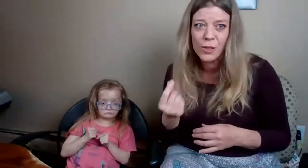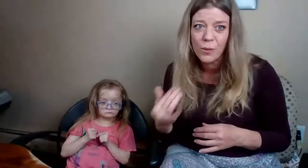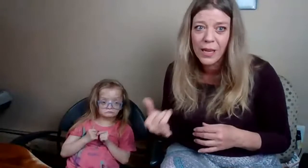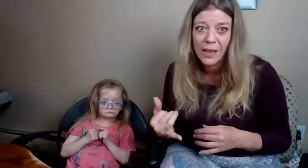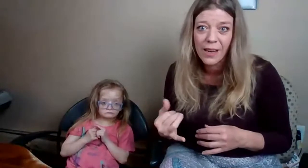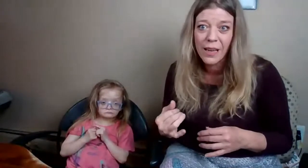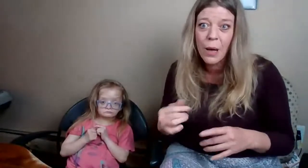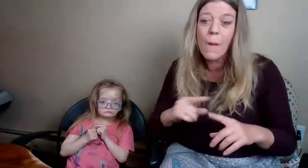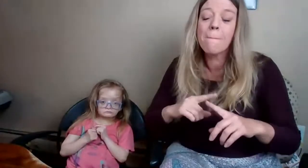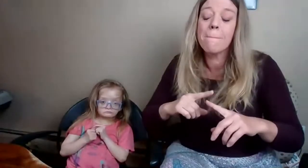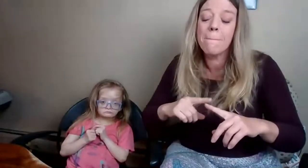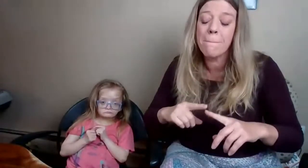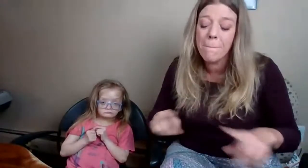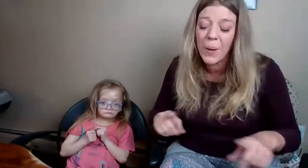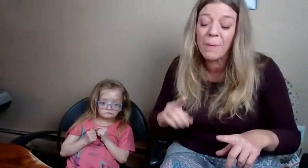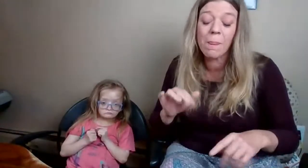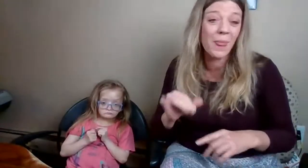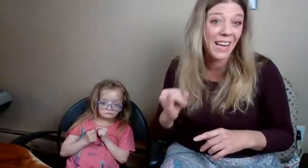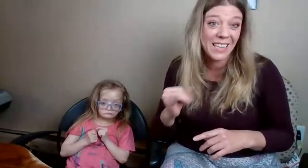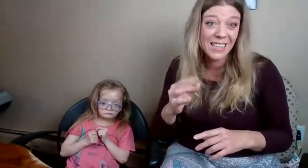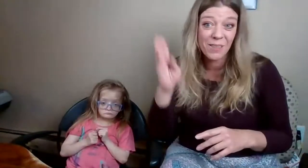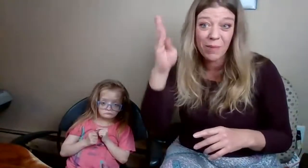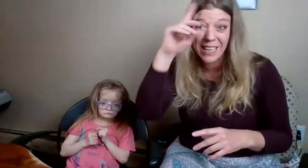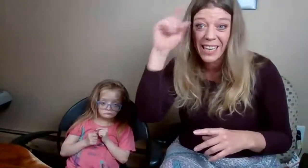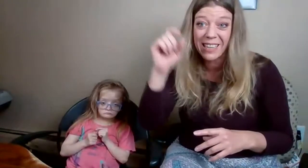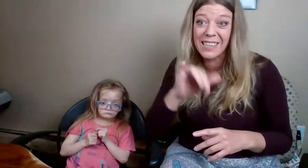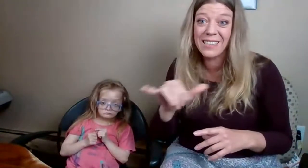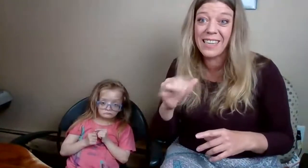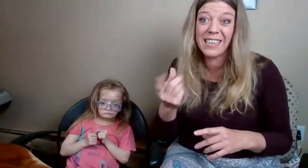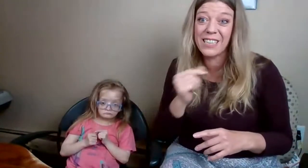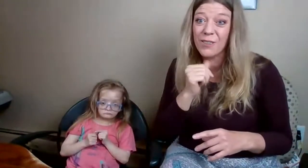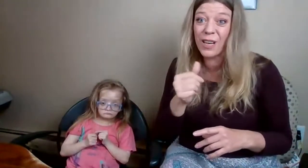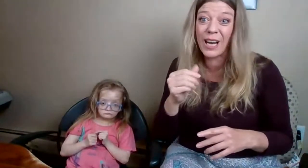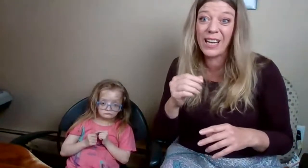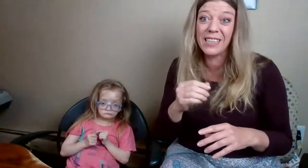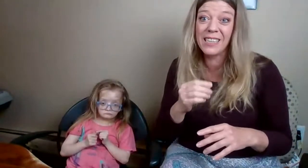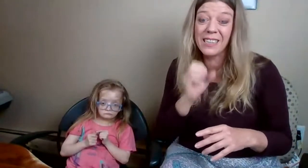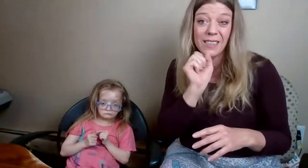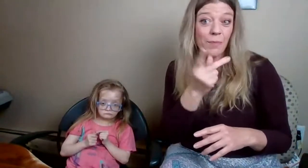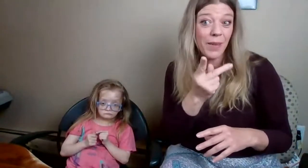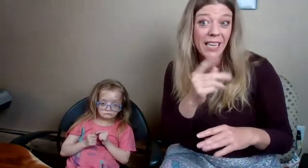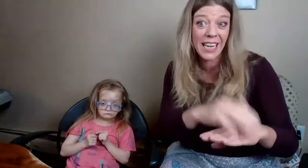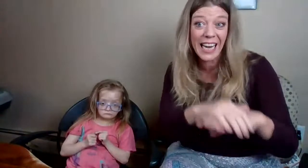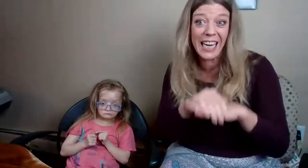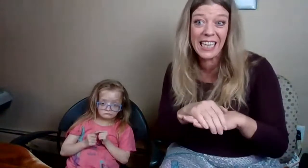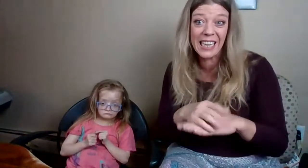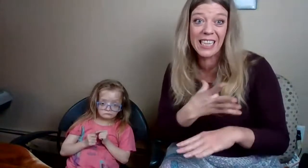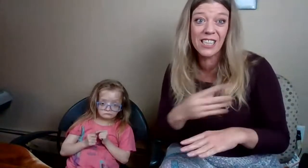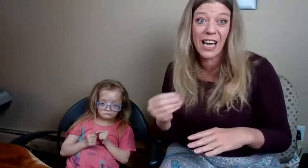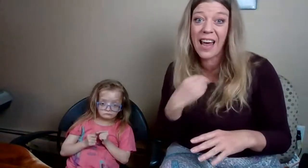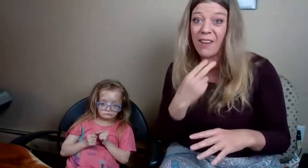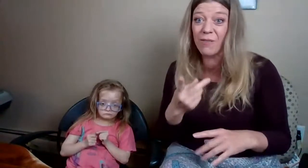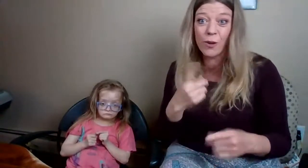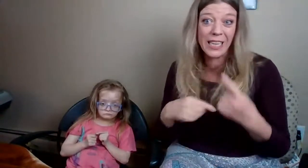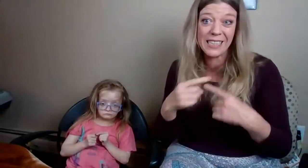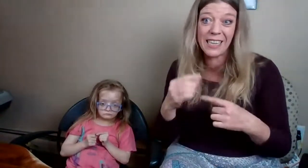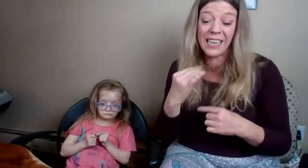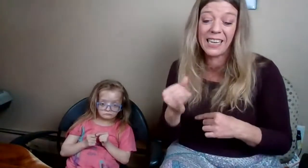doing? But that is because they do not speak English, and VoiceSign